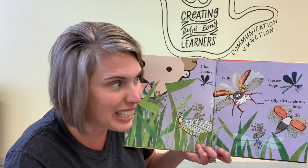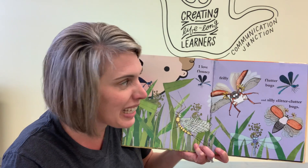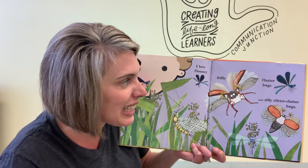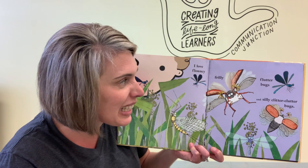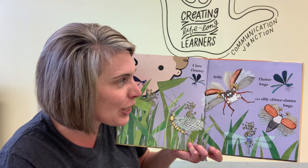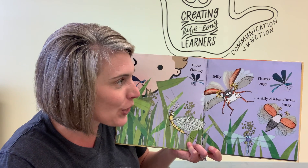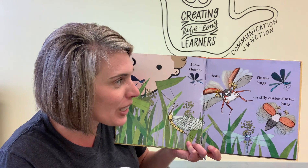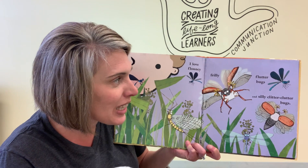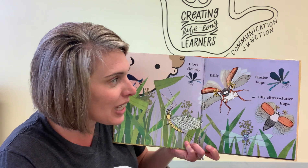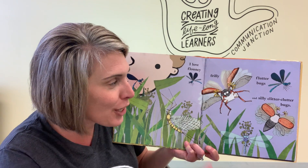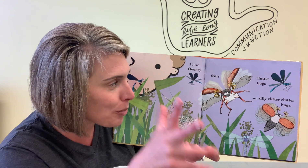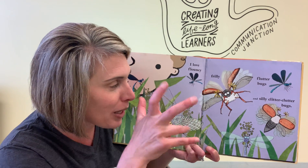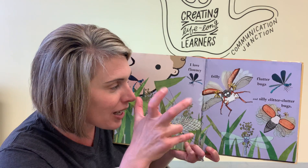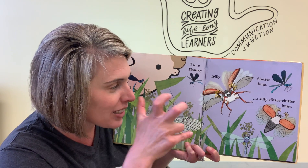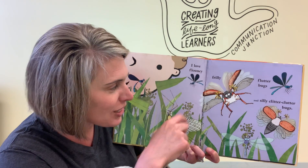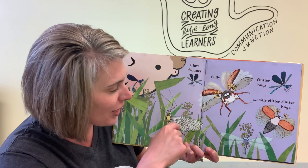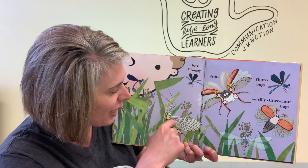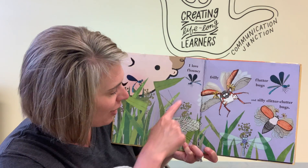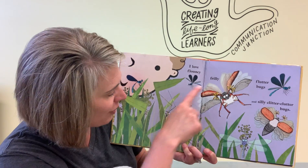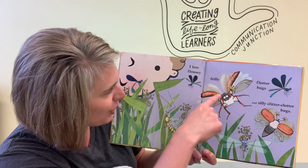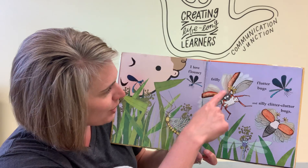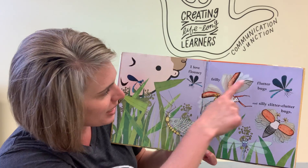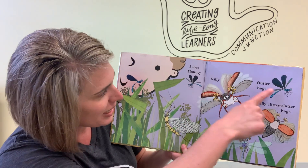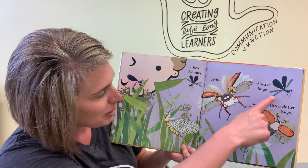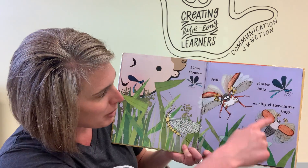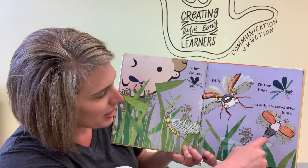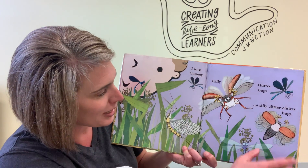silly clutter bugs. Look at all of those silly bugs.